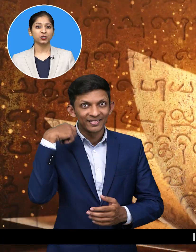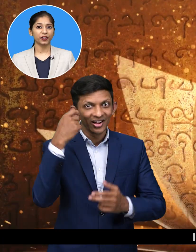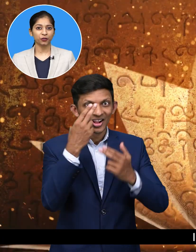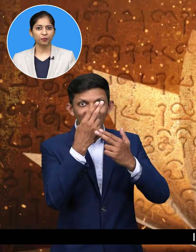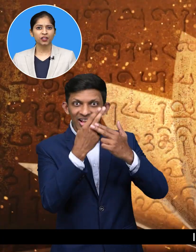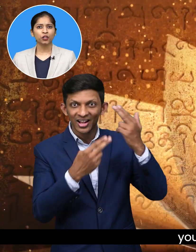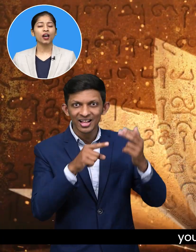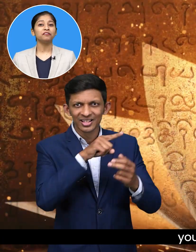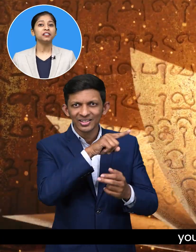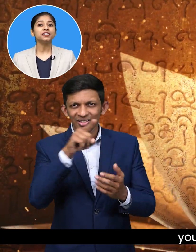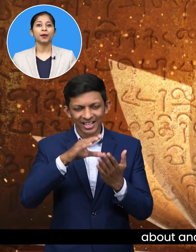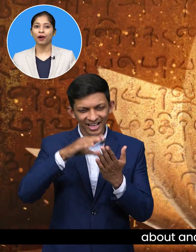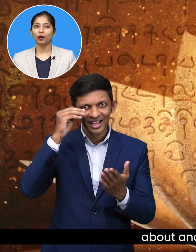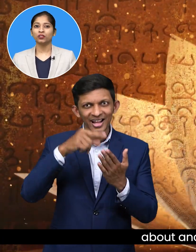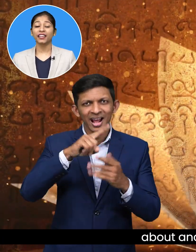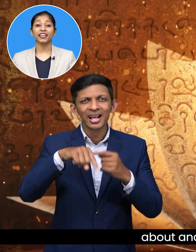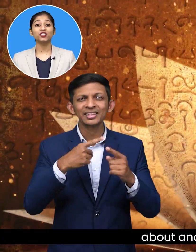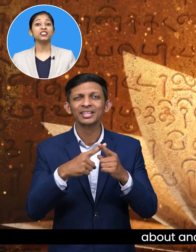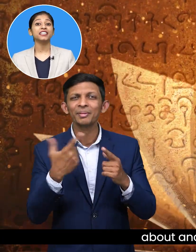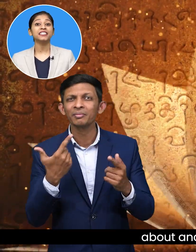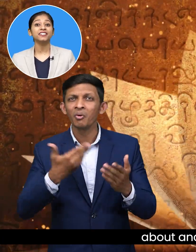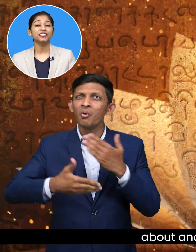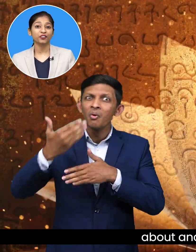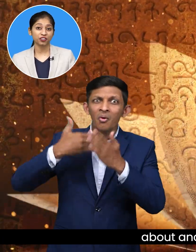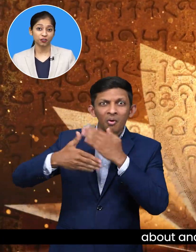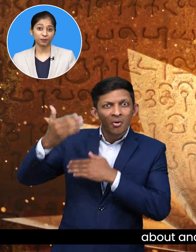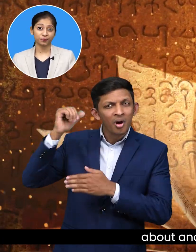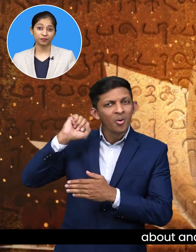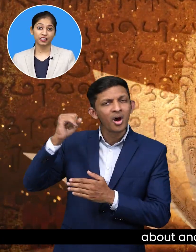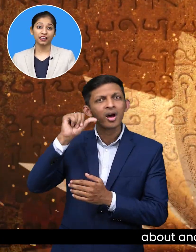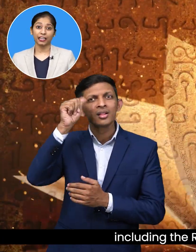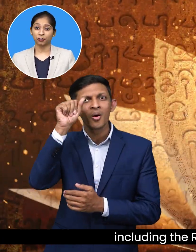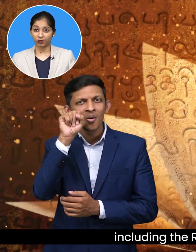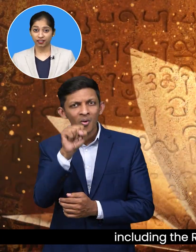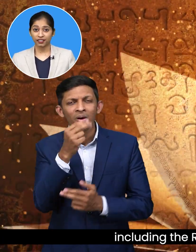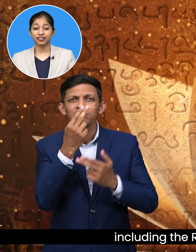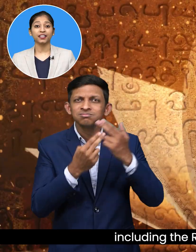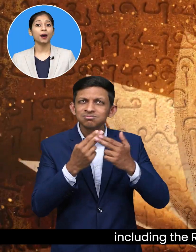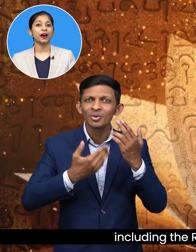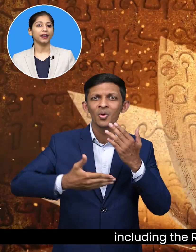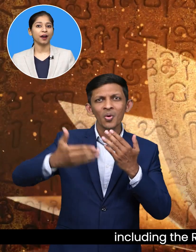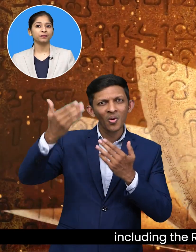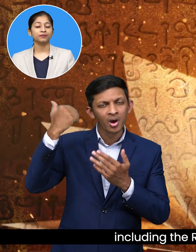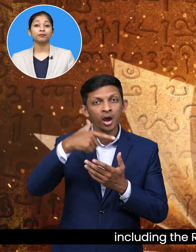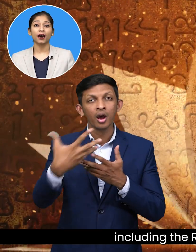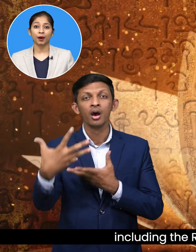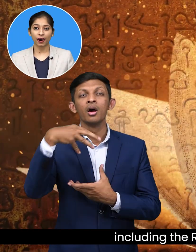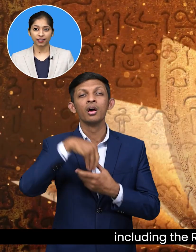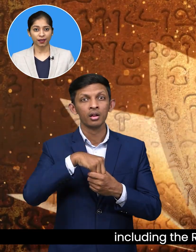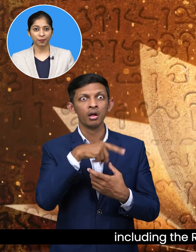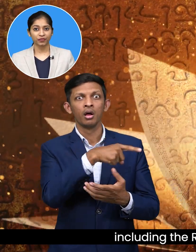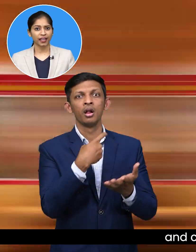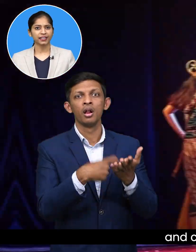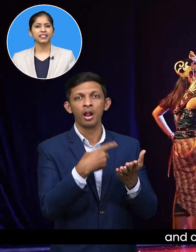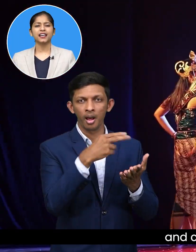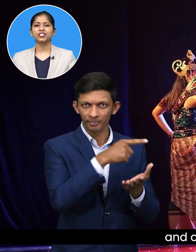In this video, you have learned about ancient Indian literature, including the Ramayana,